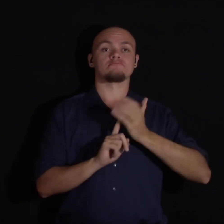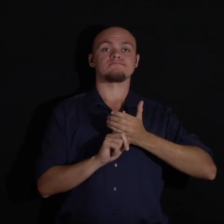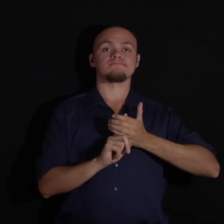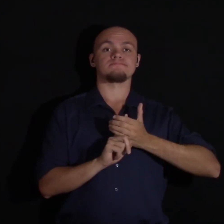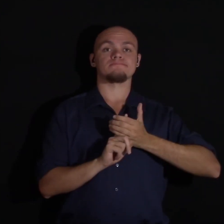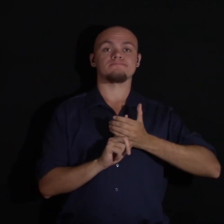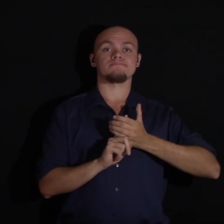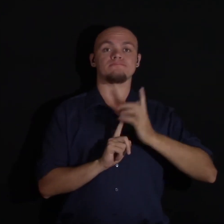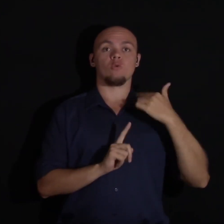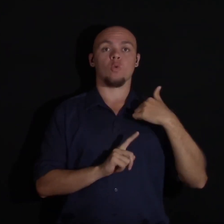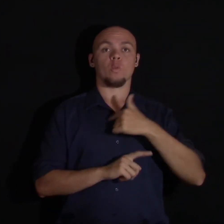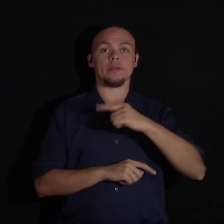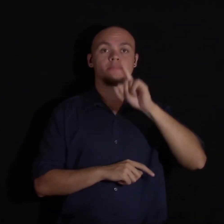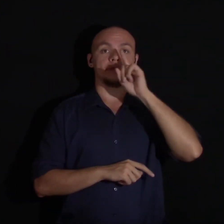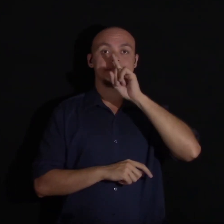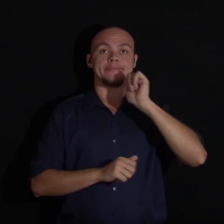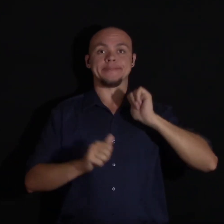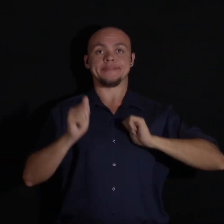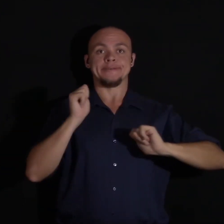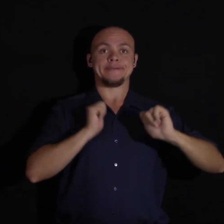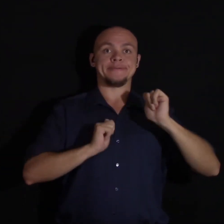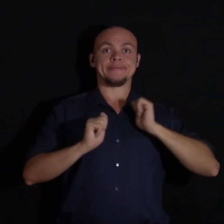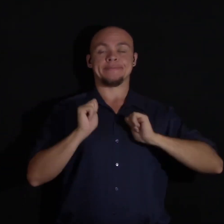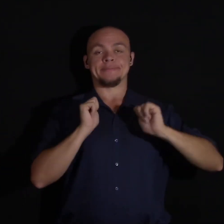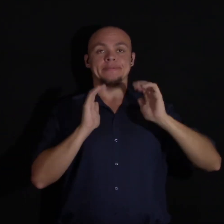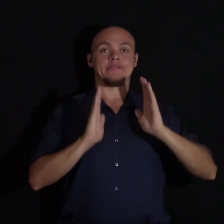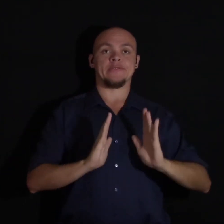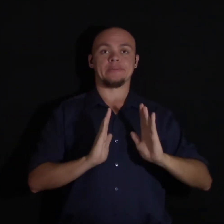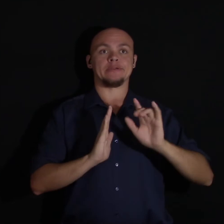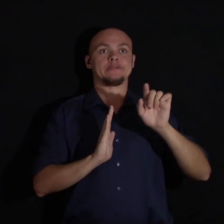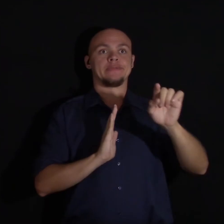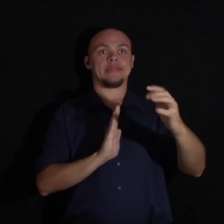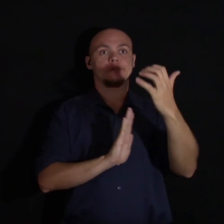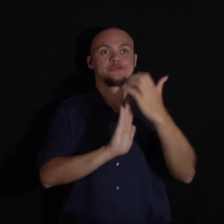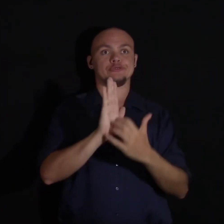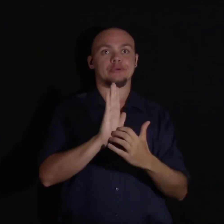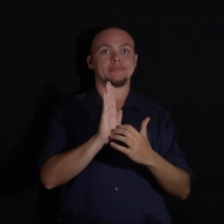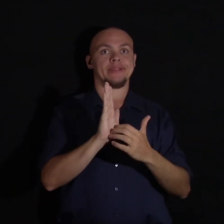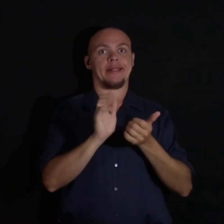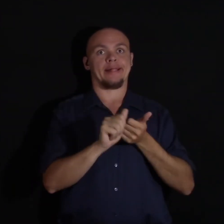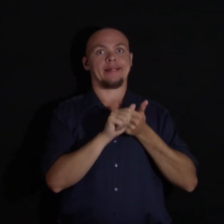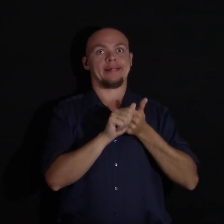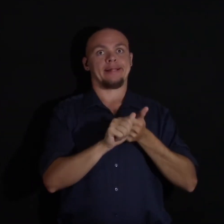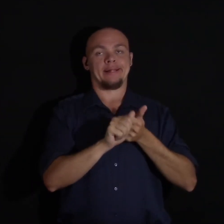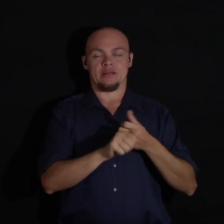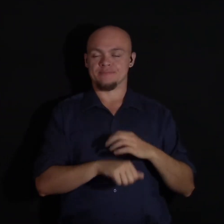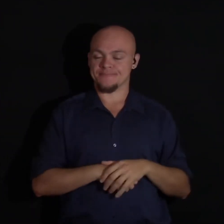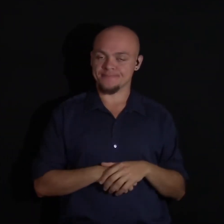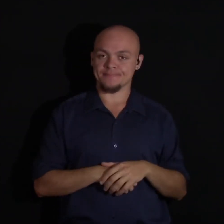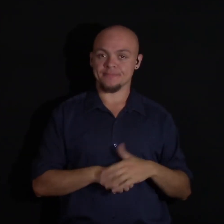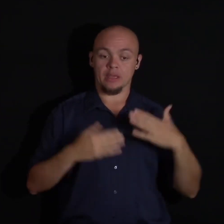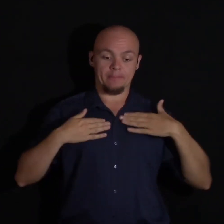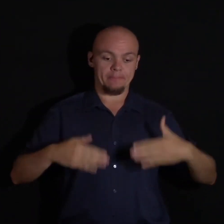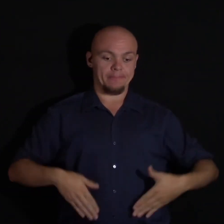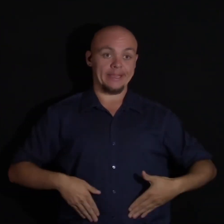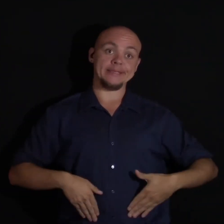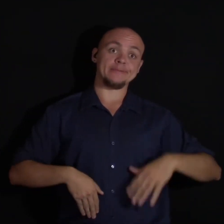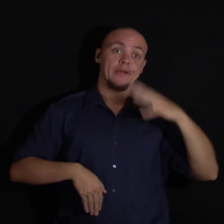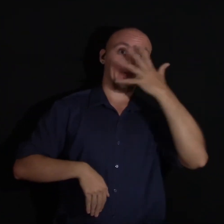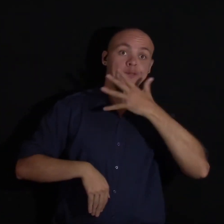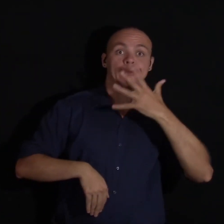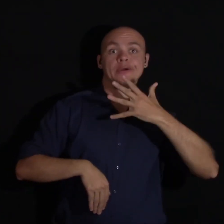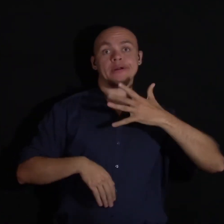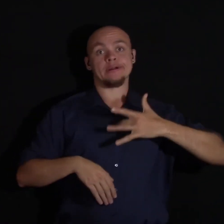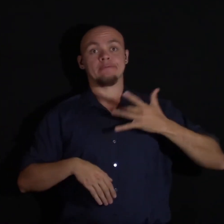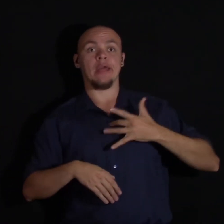We act like we are performers in someone else's script. We demand our bodies to look and act the part. We pretend we're feeling things